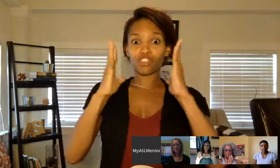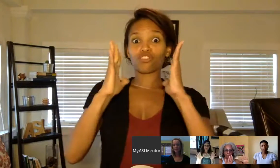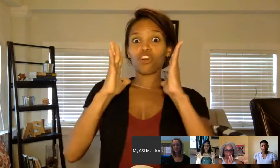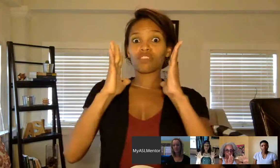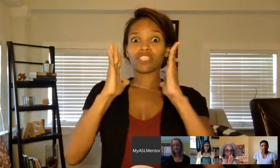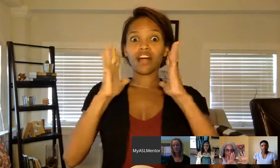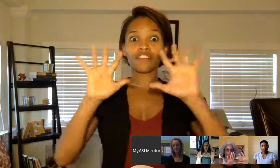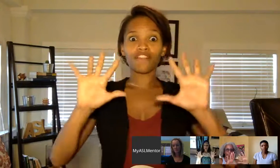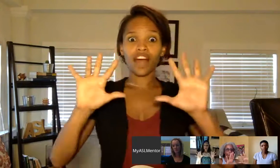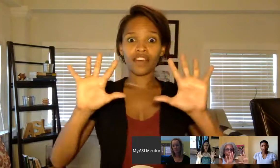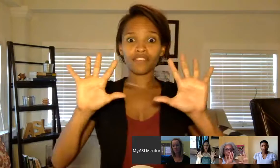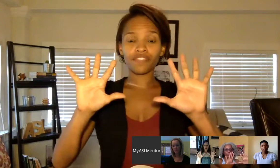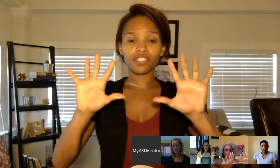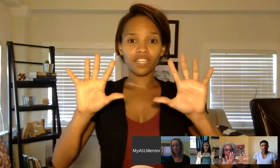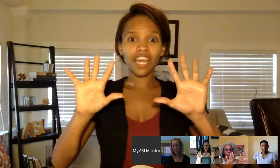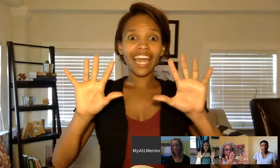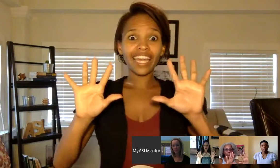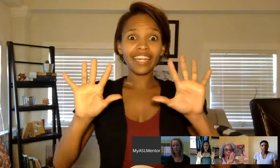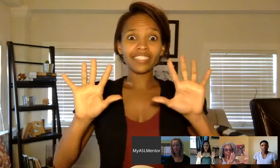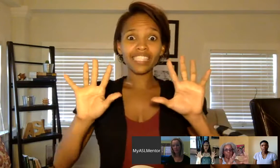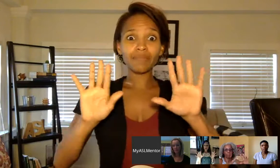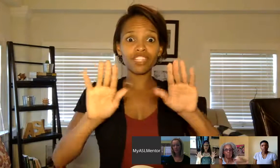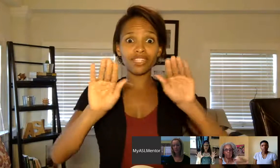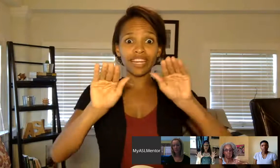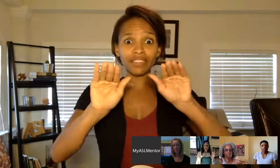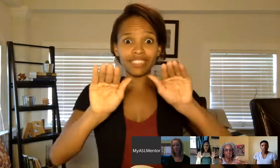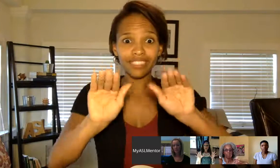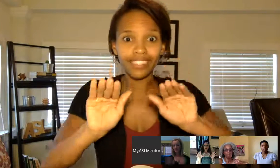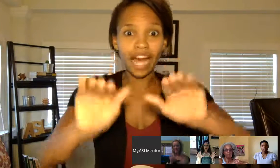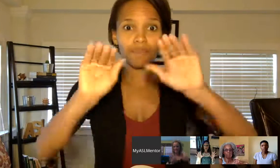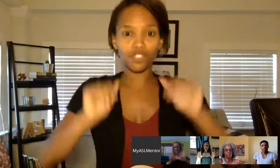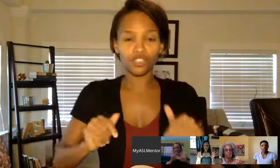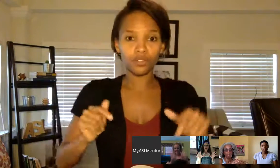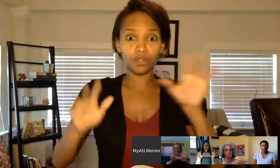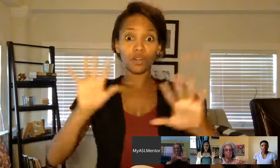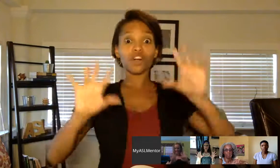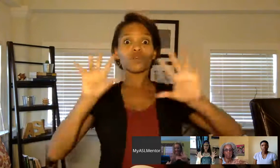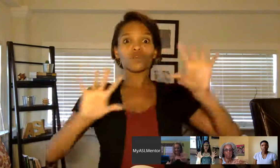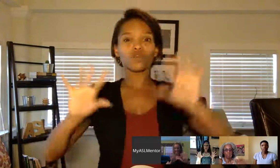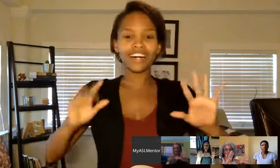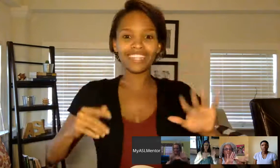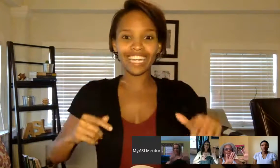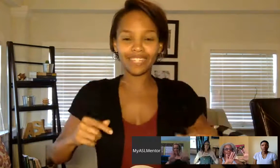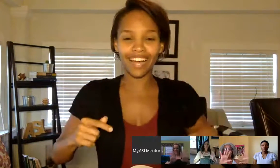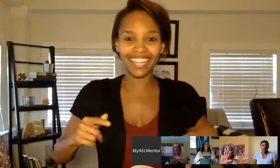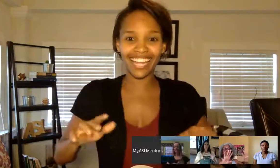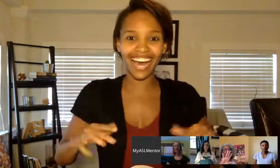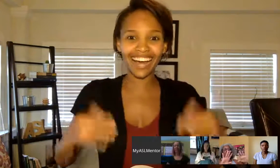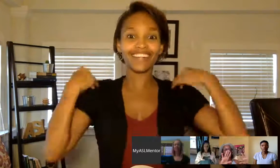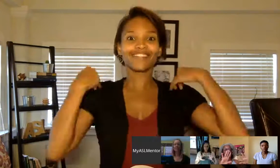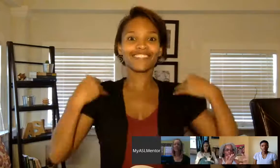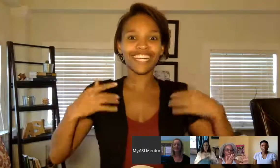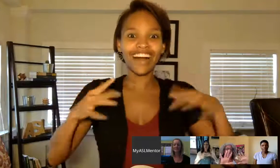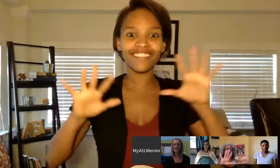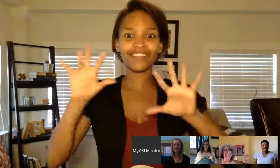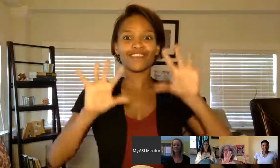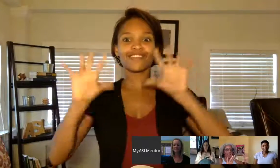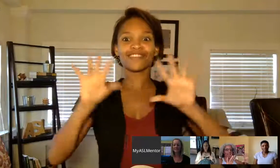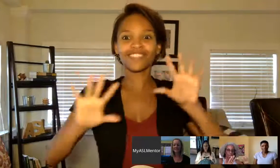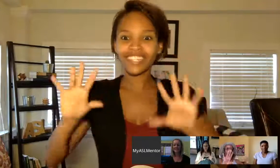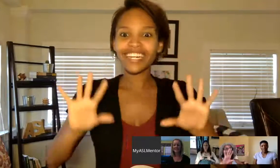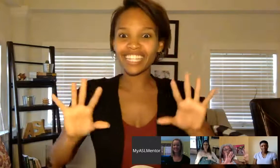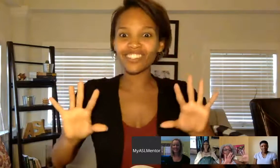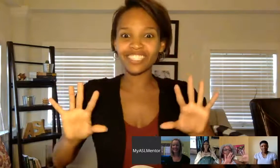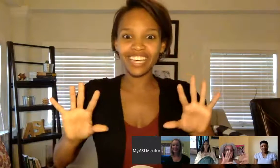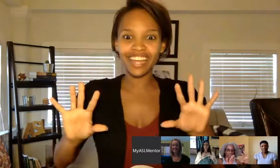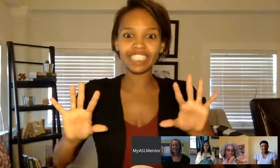pretty strong, solid 5s. And it's like somebody just like taps you. Like, whoa, I didn't expect that. Whoa, you got me.